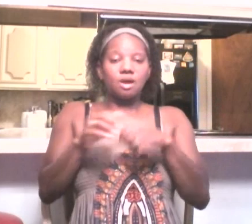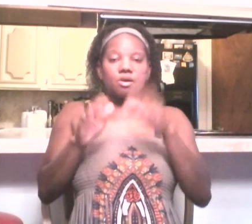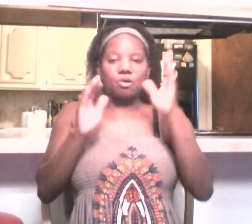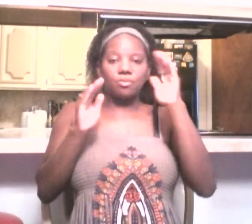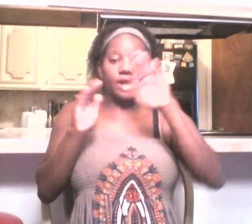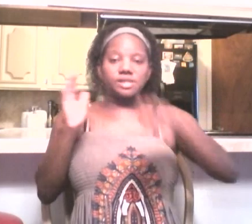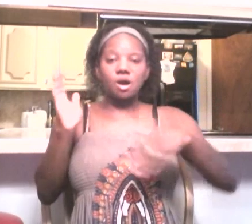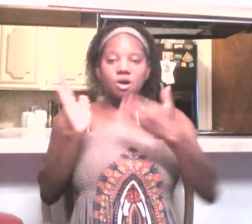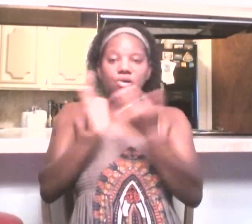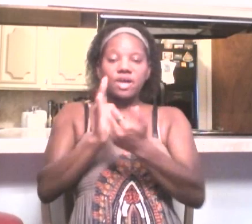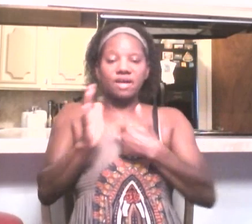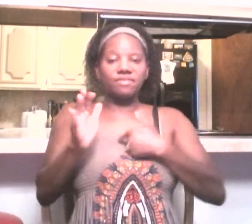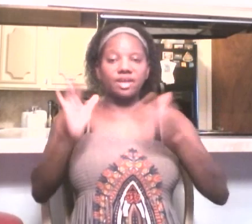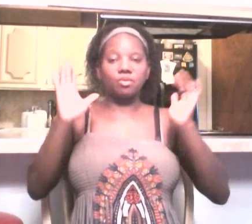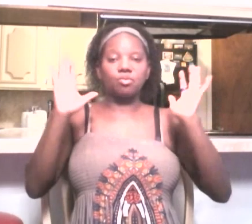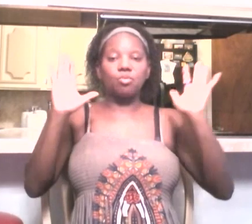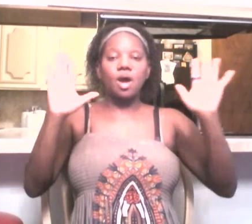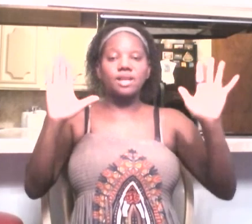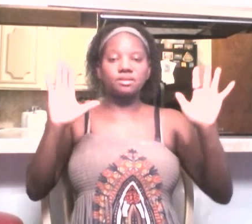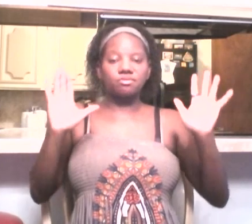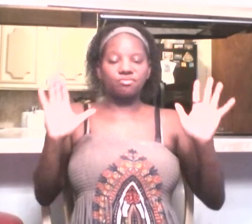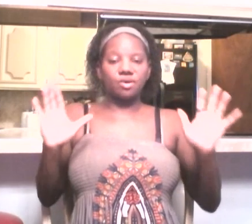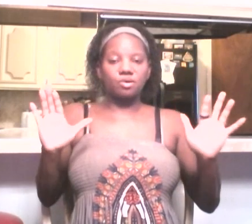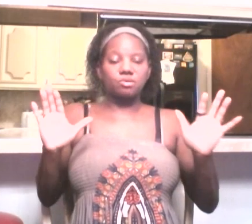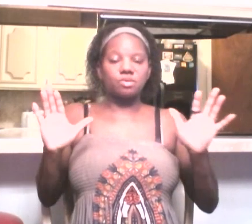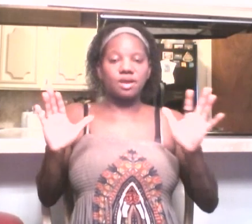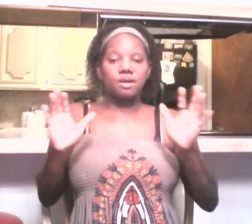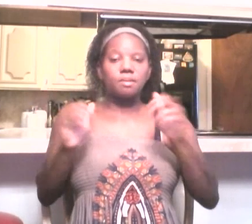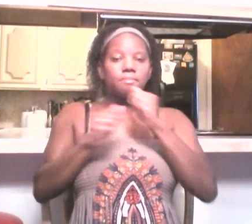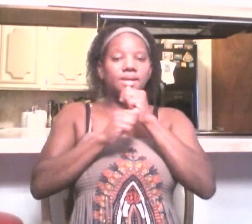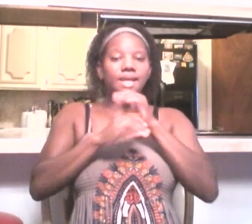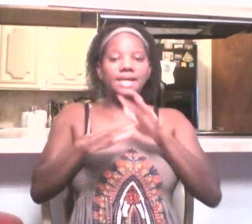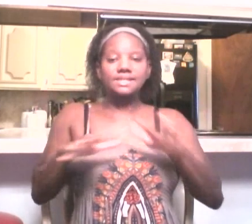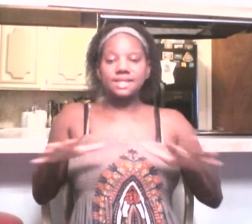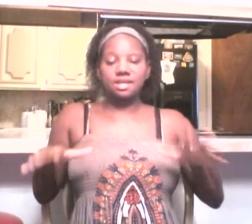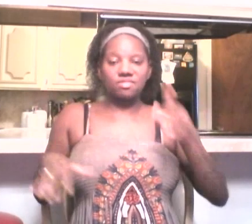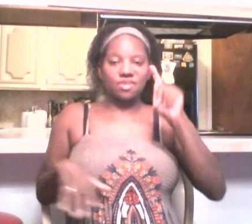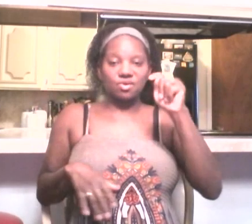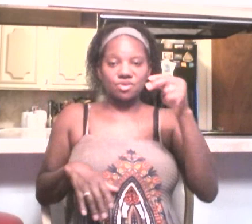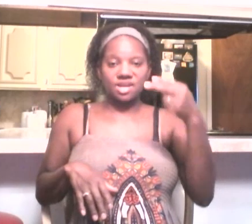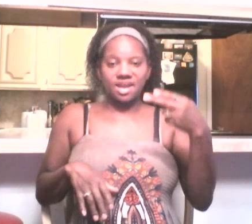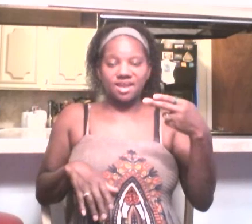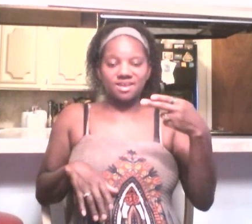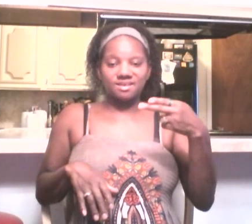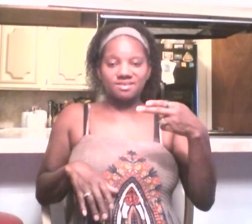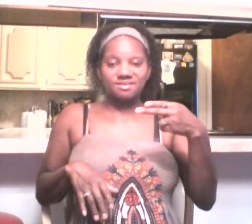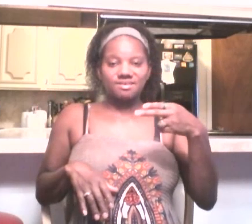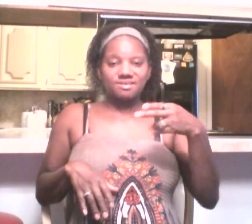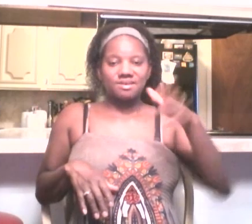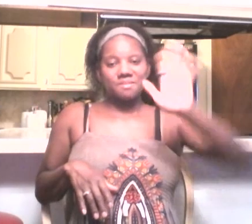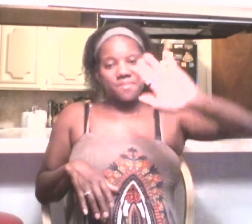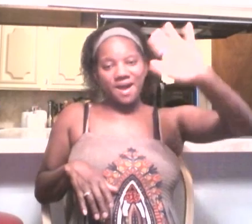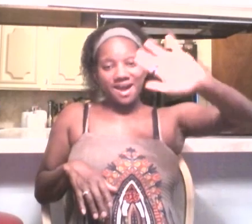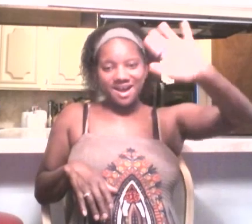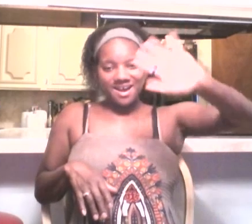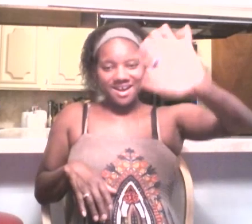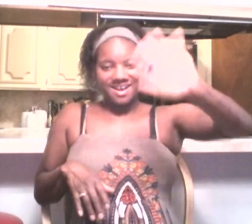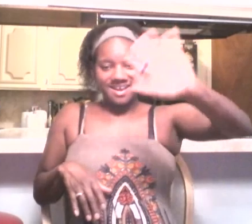I hope you guys all have a wonderful, blessing Thursday. Bye!